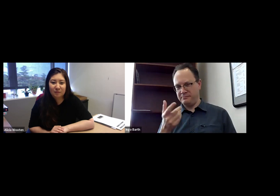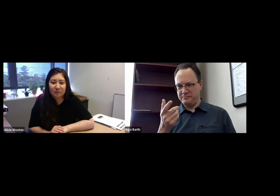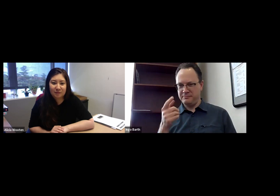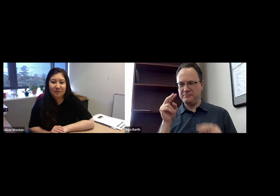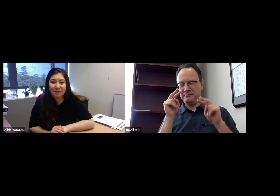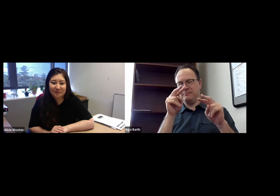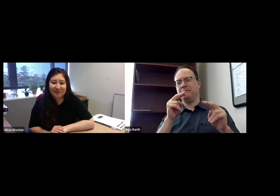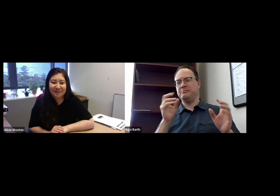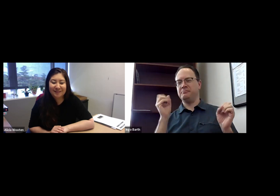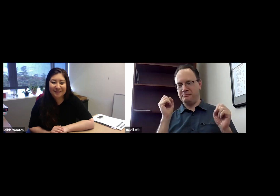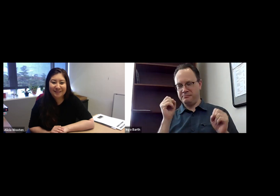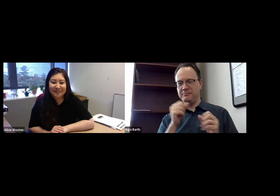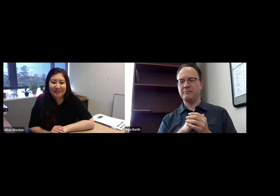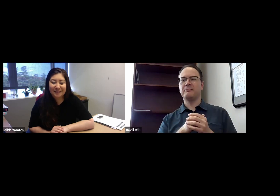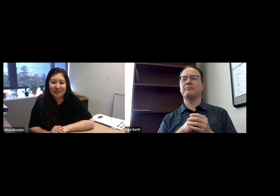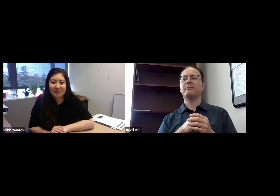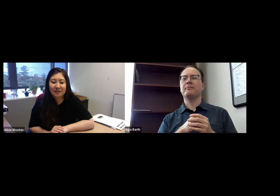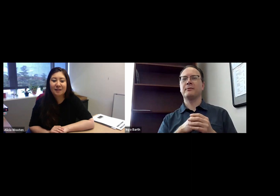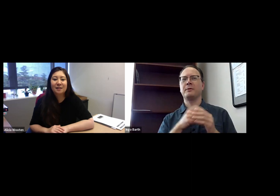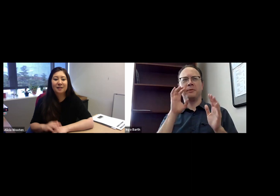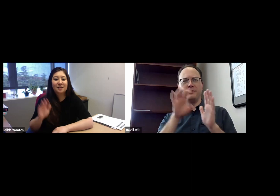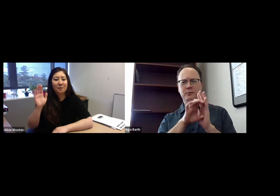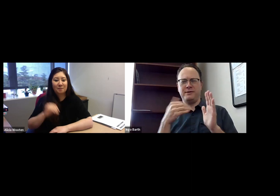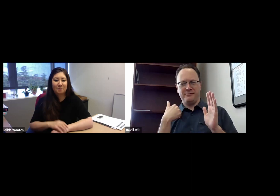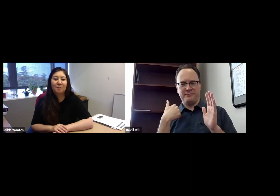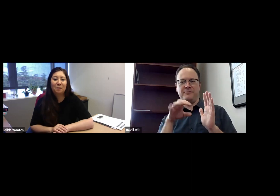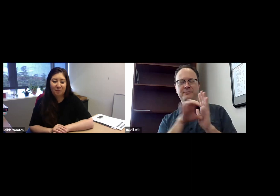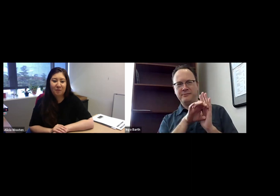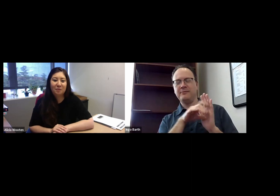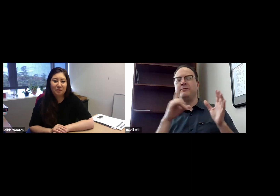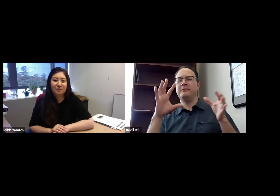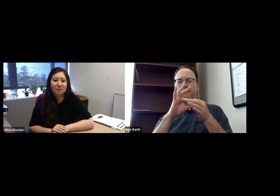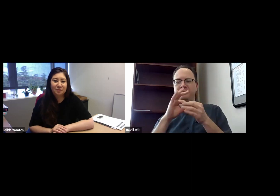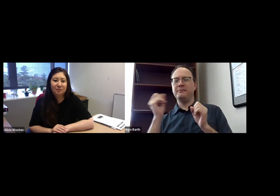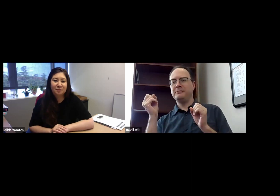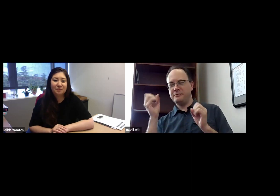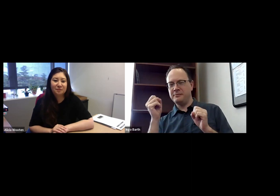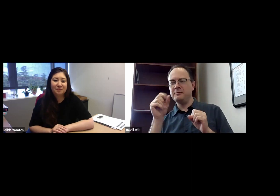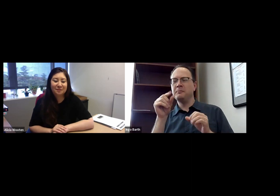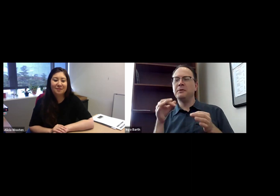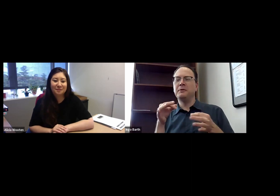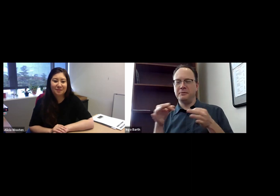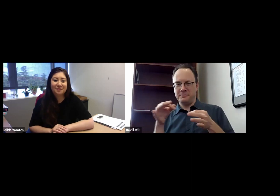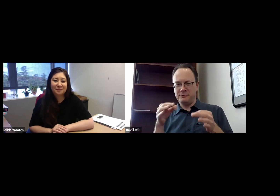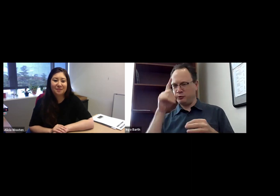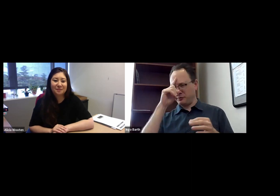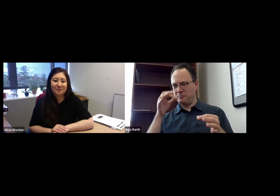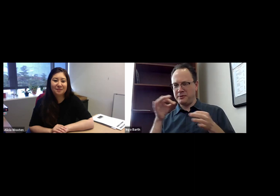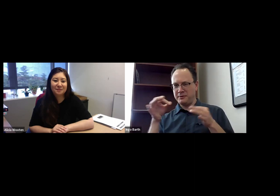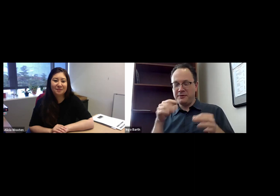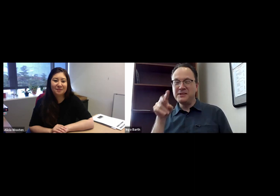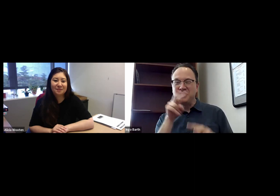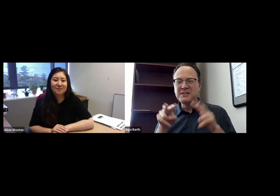but it also has German captions as well. So you can just go ahead and watch the signs. There are also some images there as